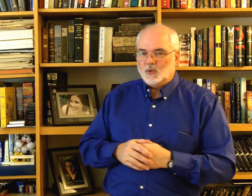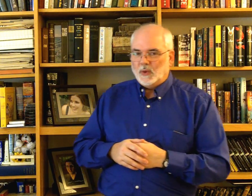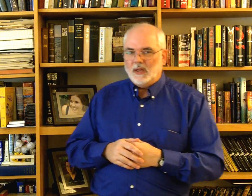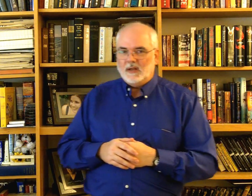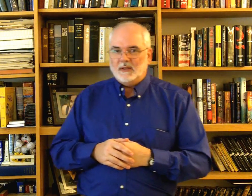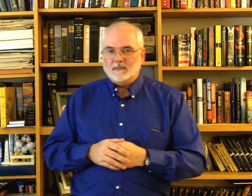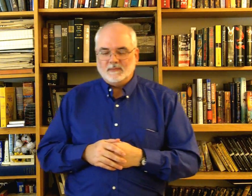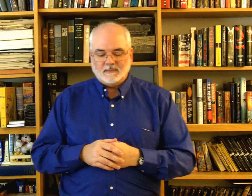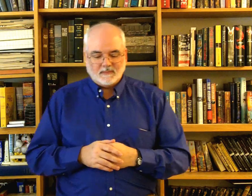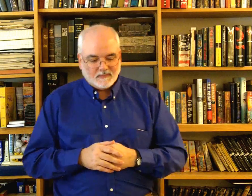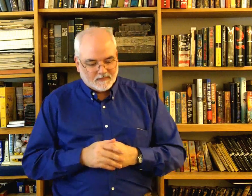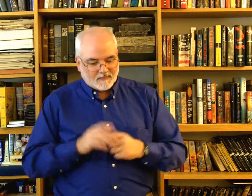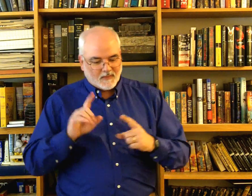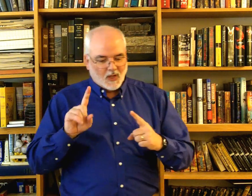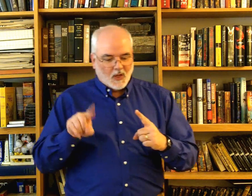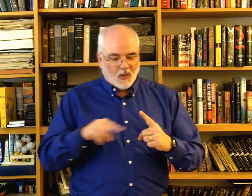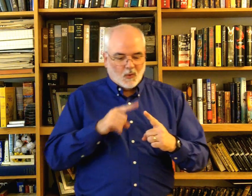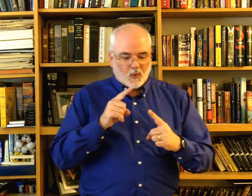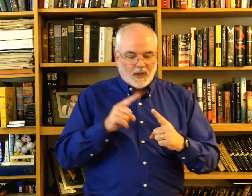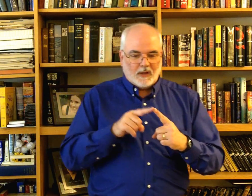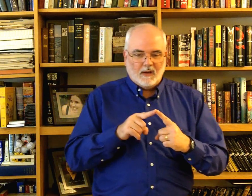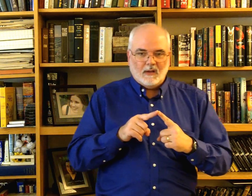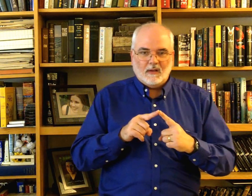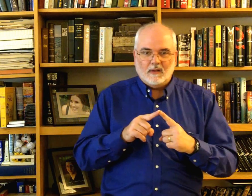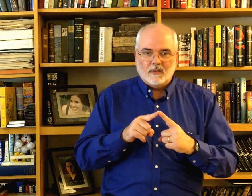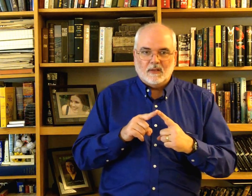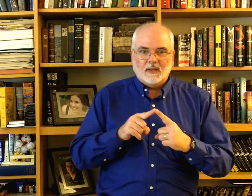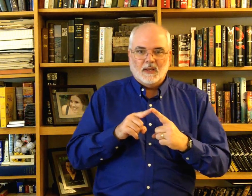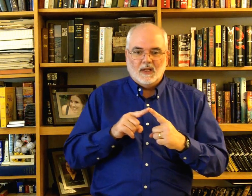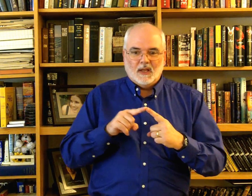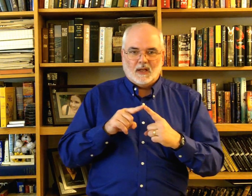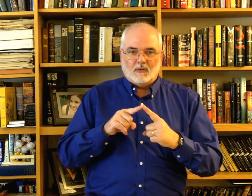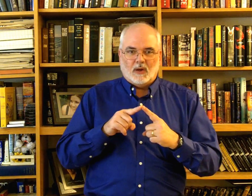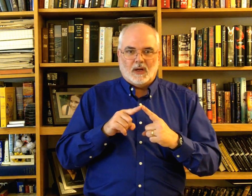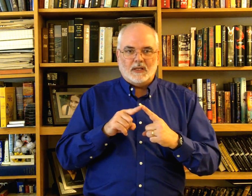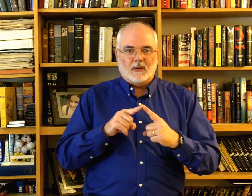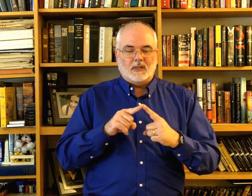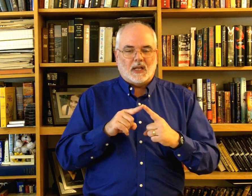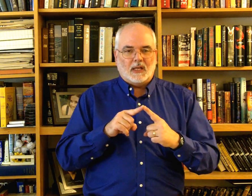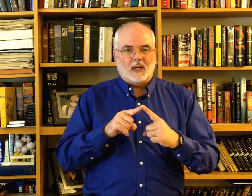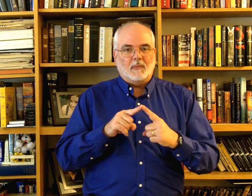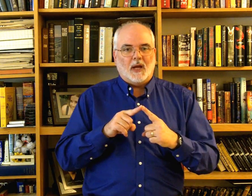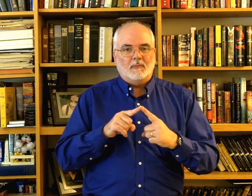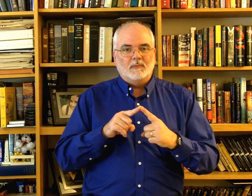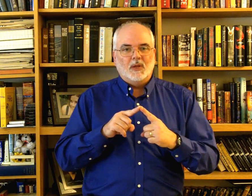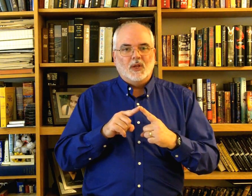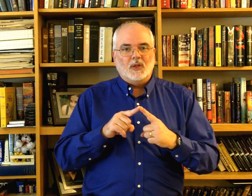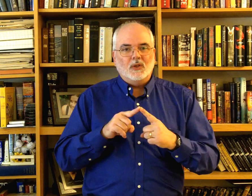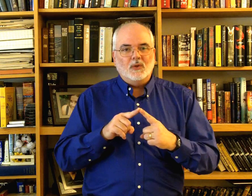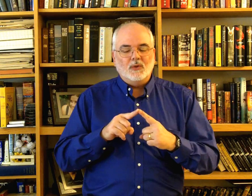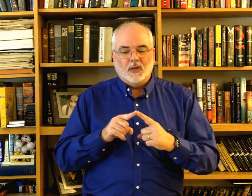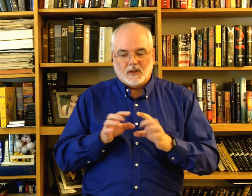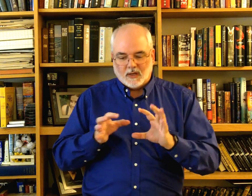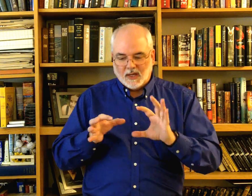sweet, when, there you go, that one looks like a lollipop, union,